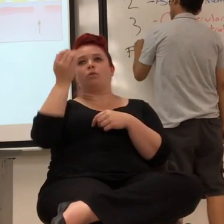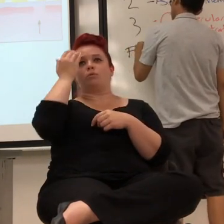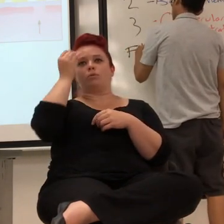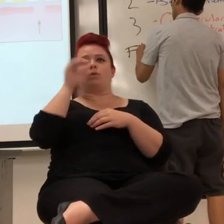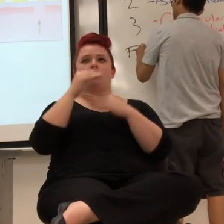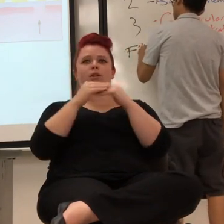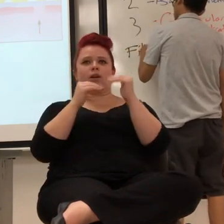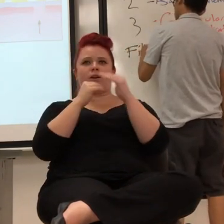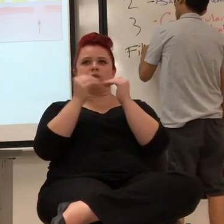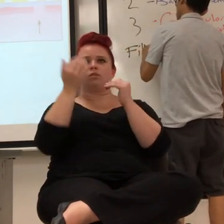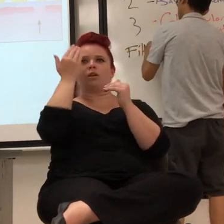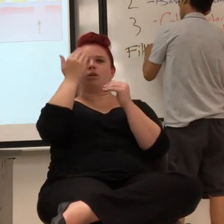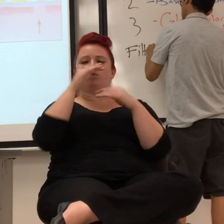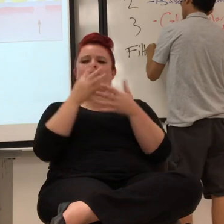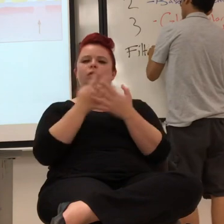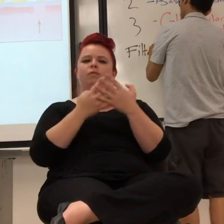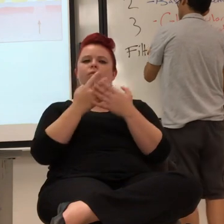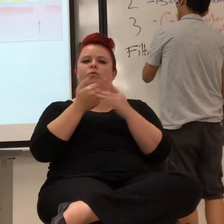filtration.